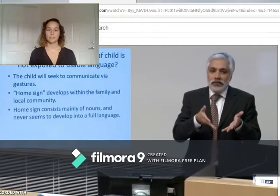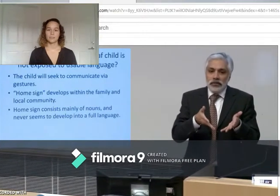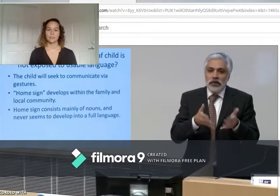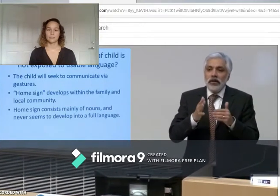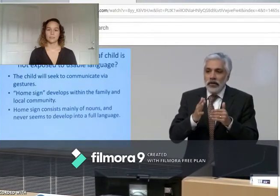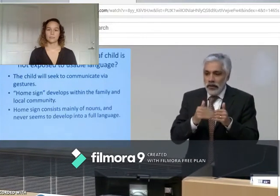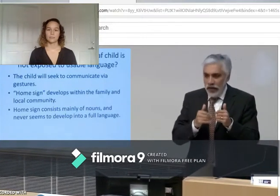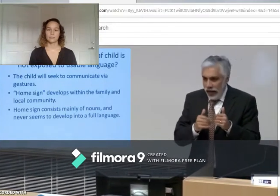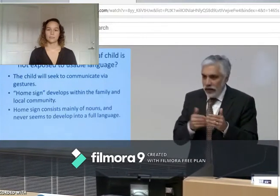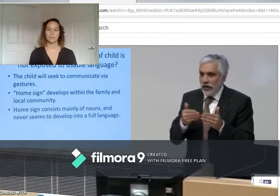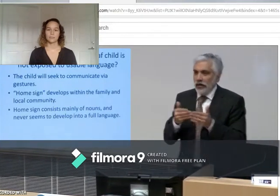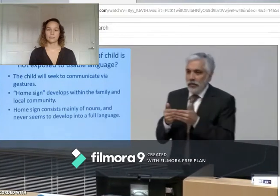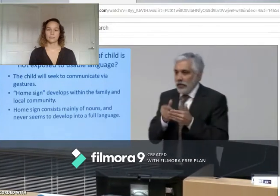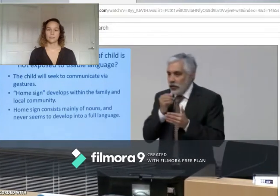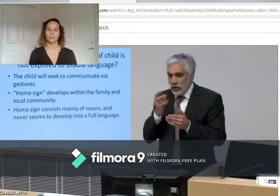serious